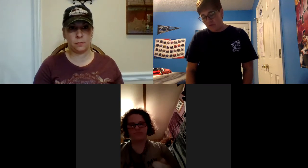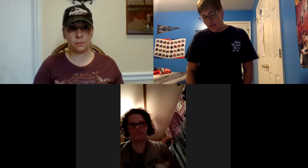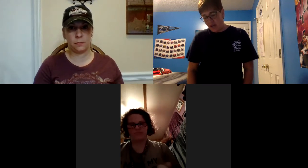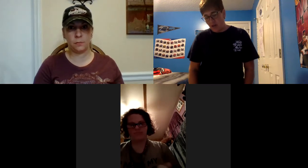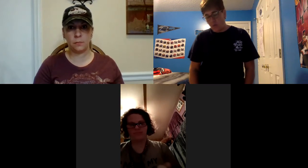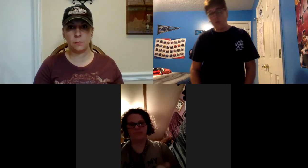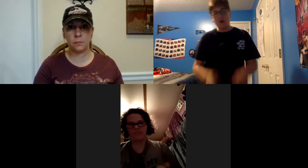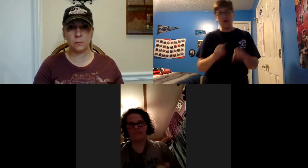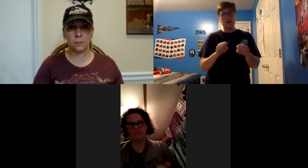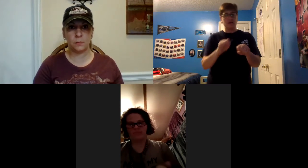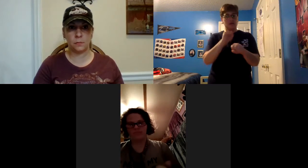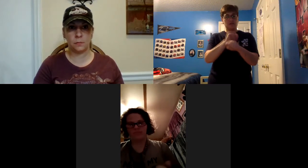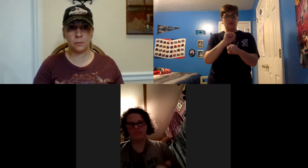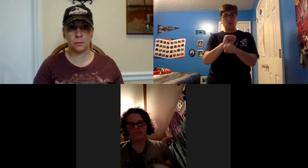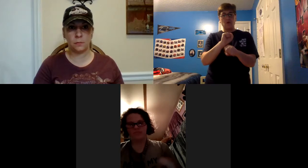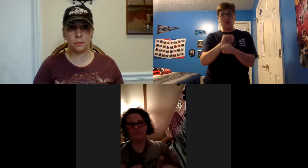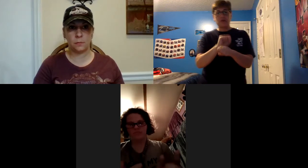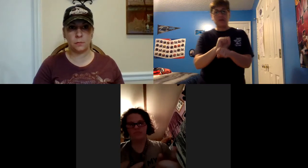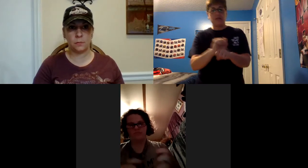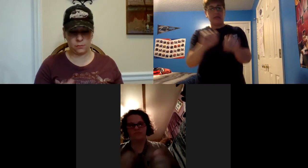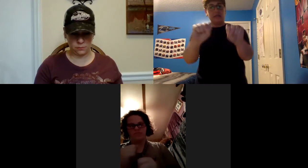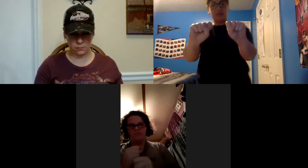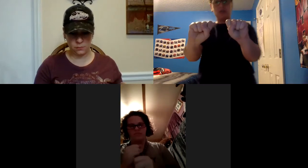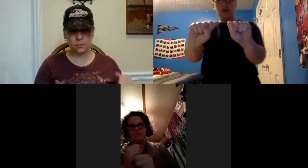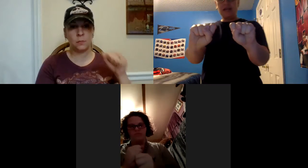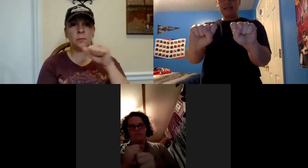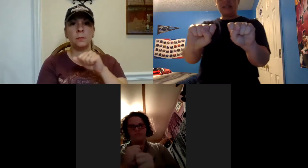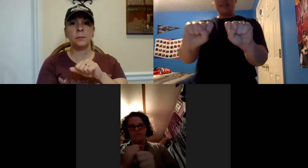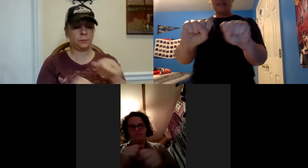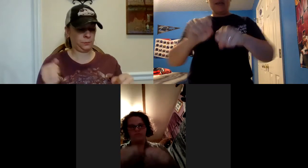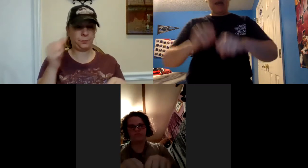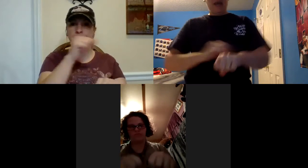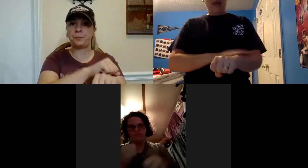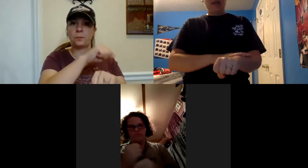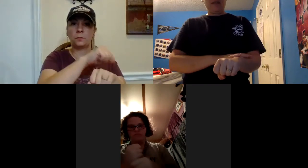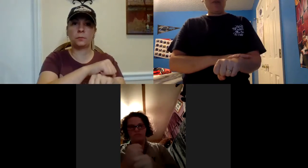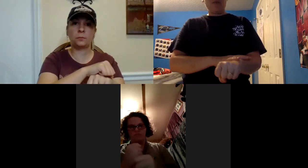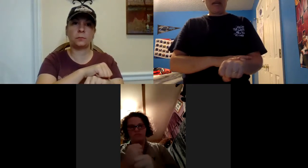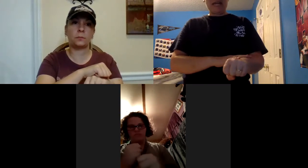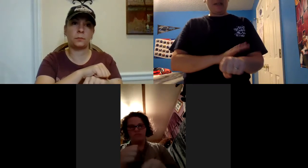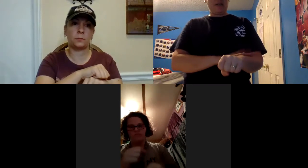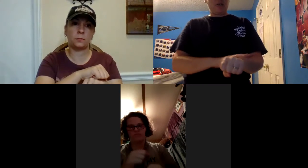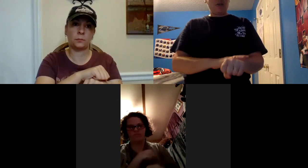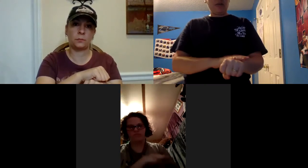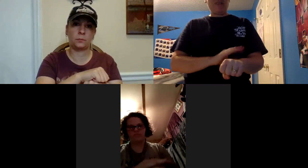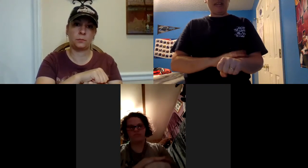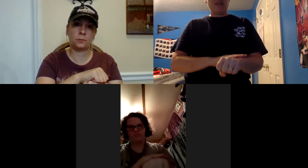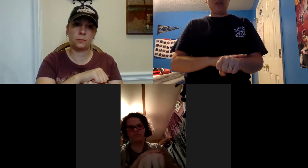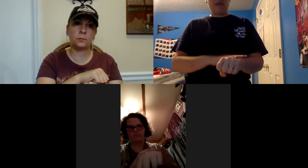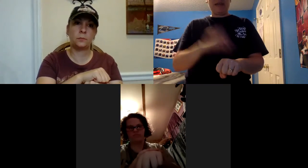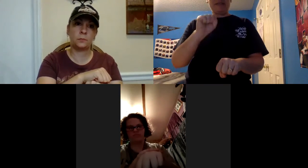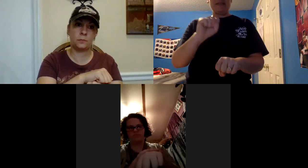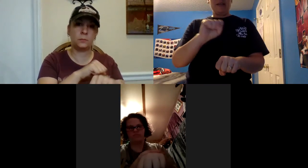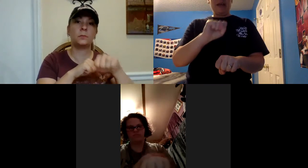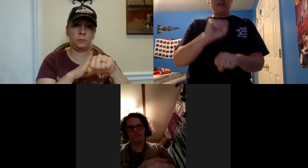then we've got work. So work is 2 S's. And if you're right-handed, your left hand is